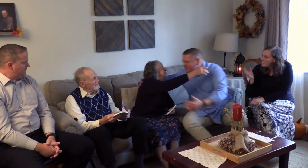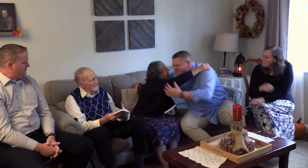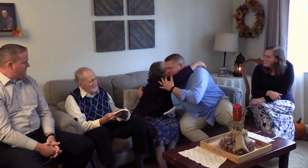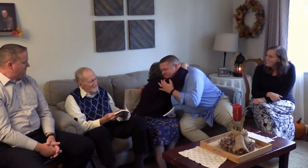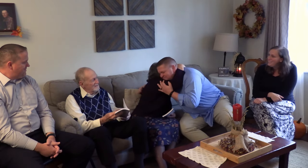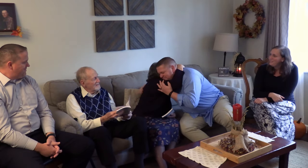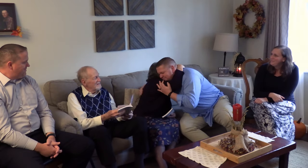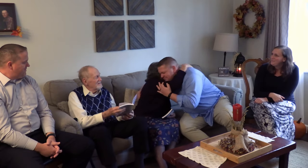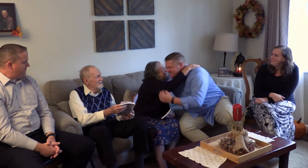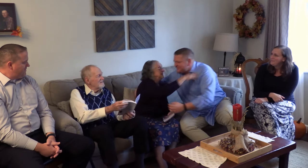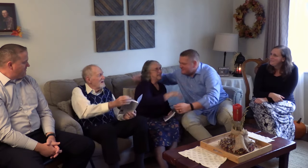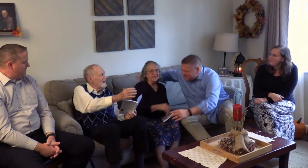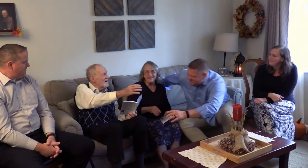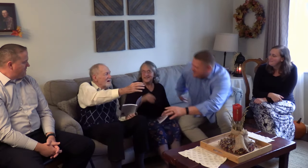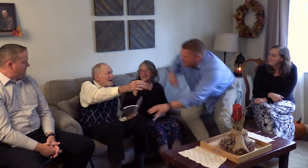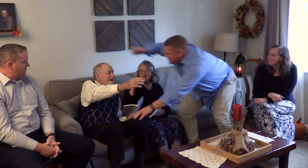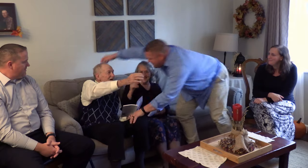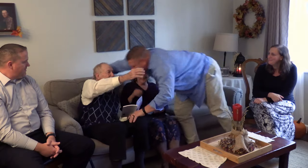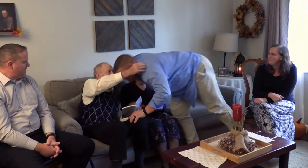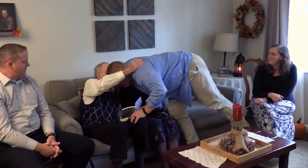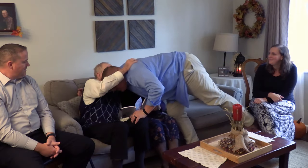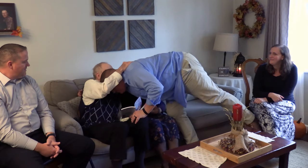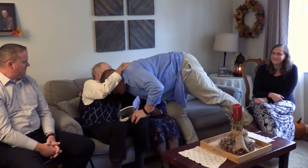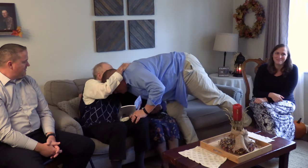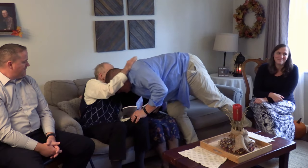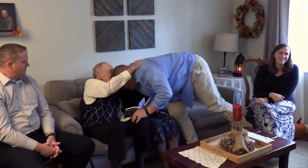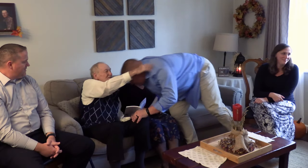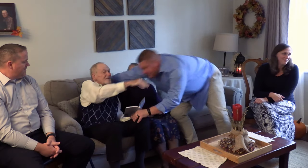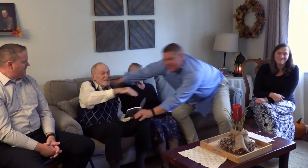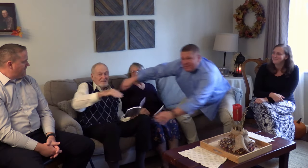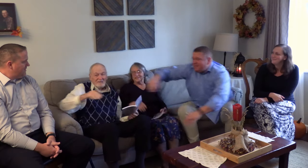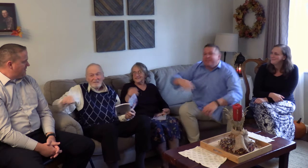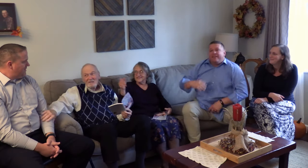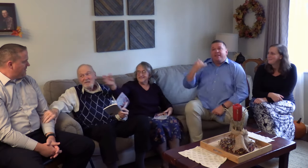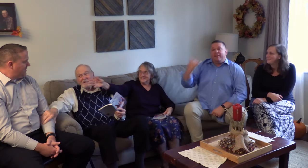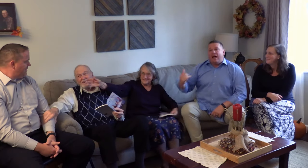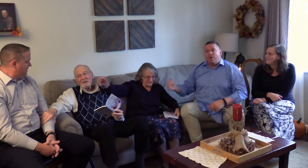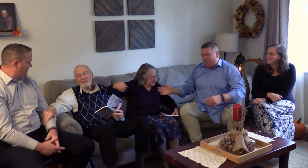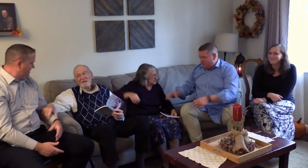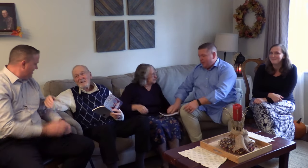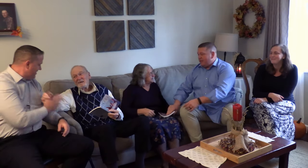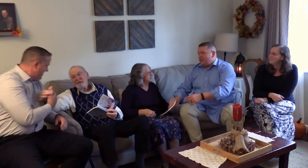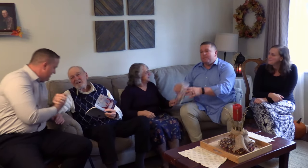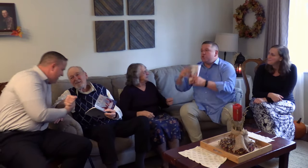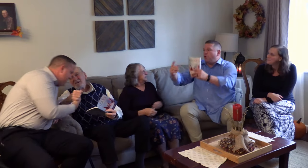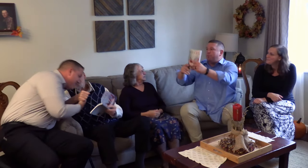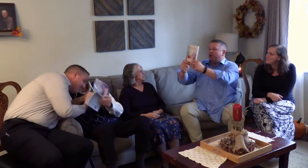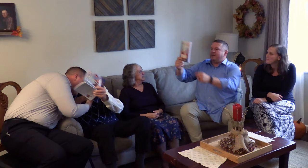now now i'm showing the book